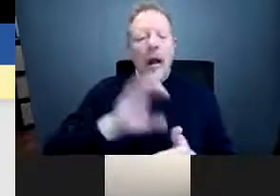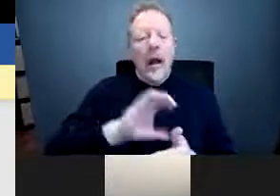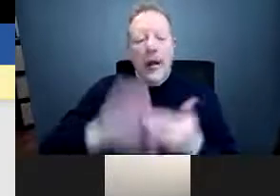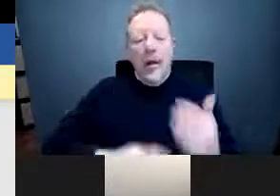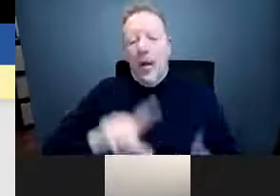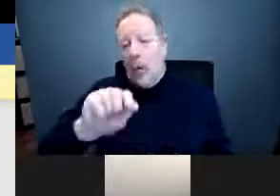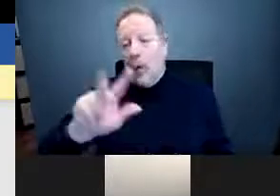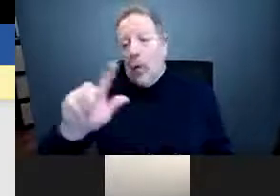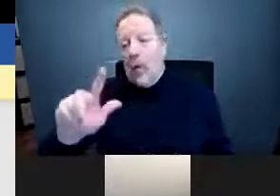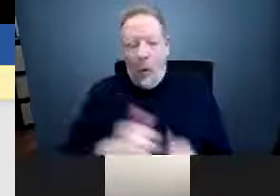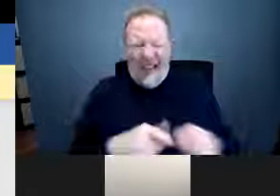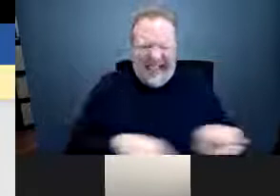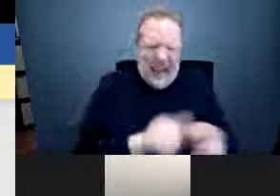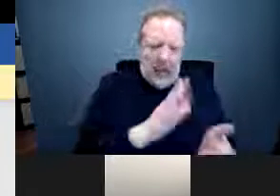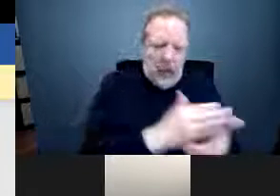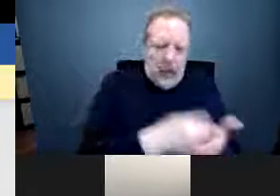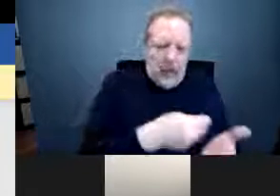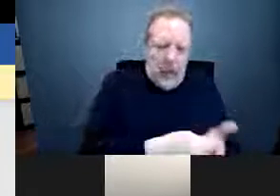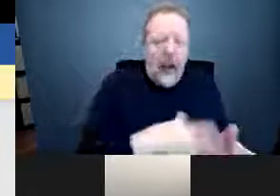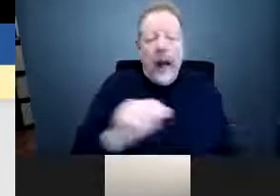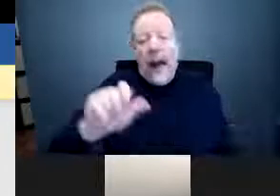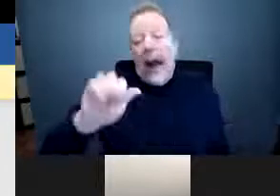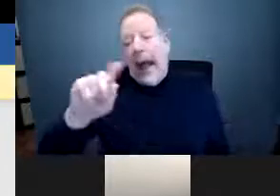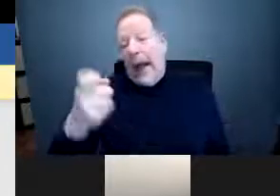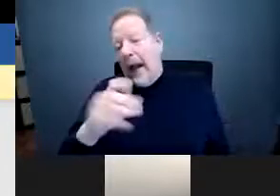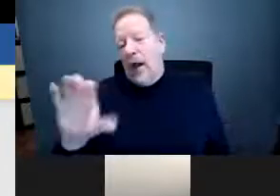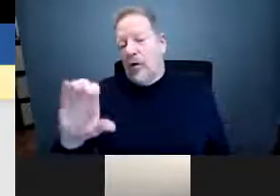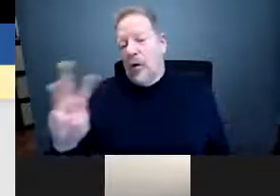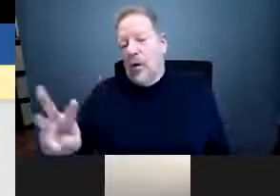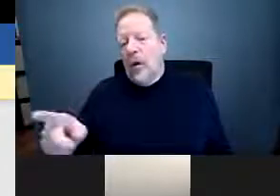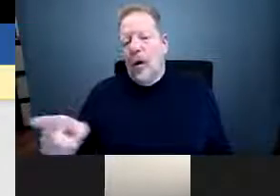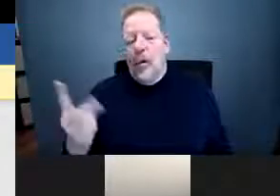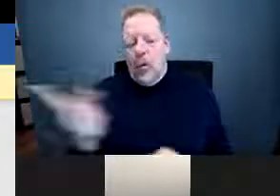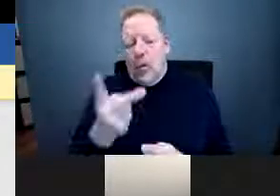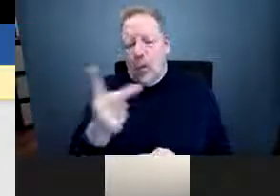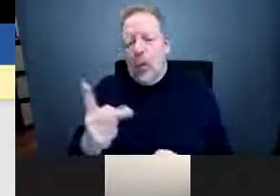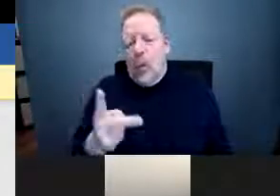funding. And Alex and Christine are our main project leaders.